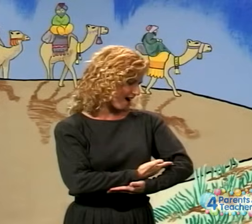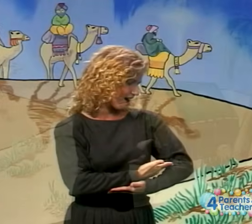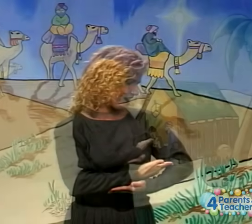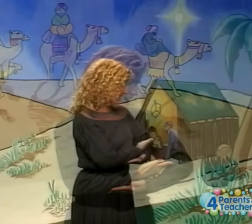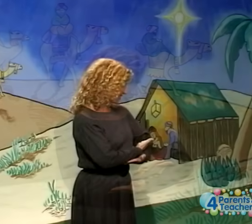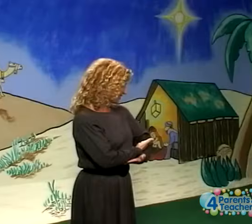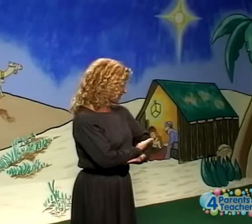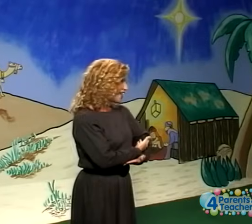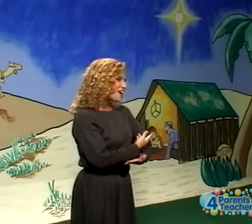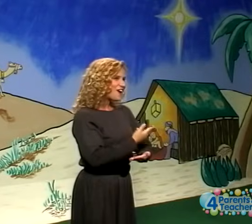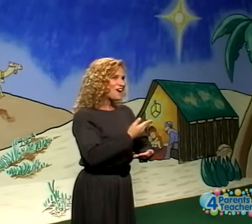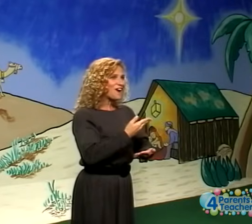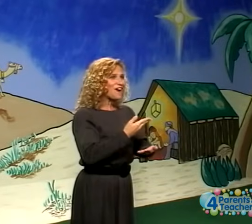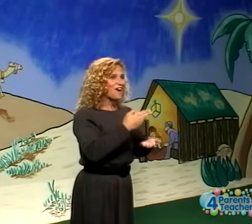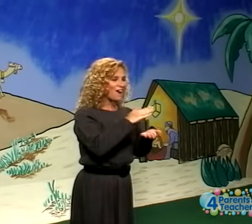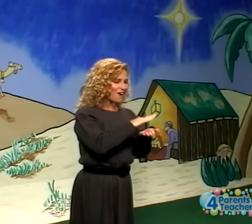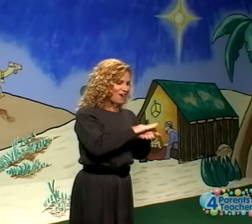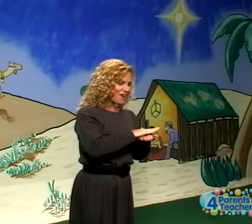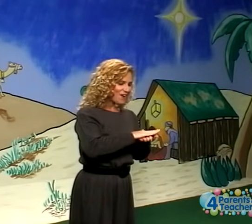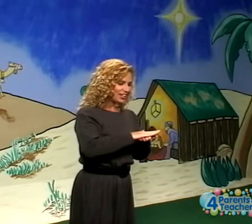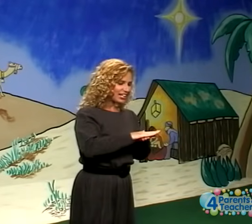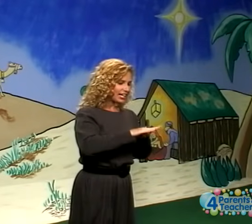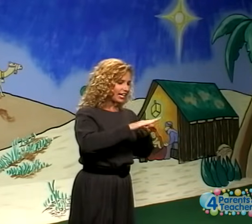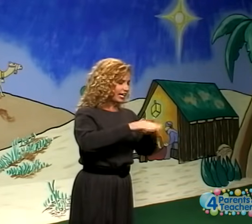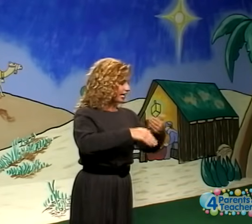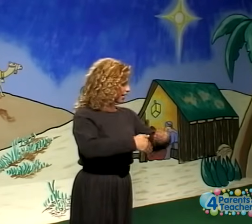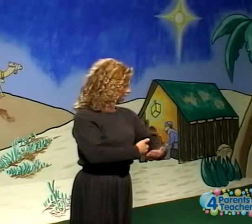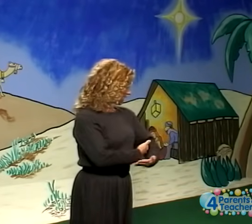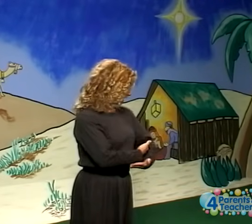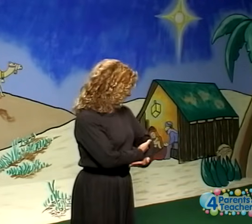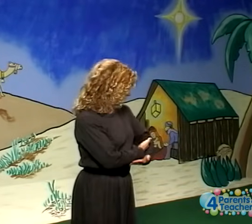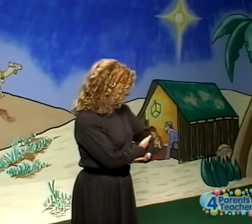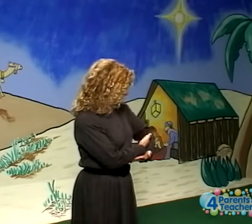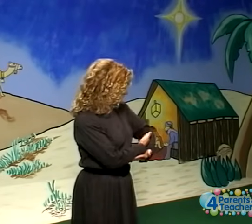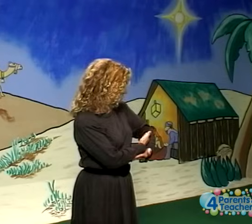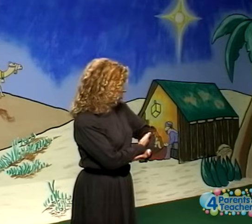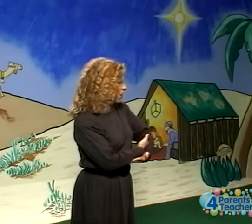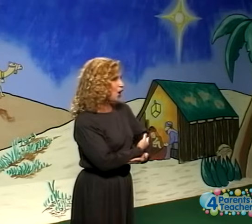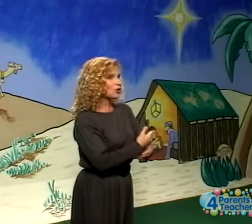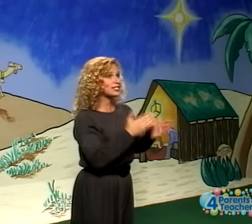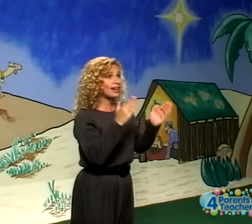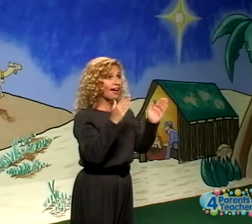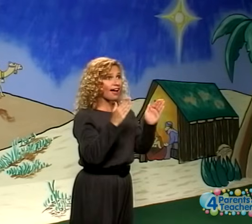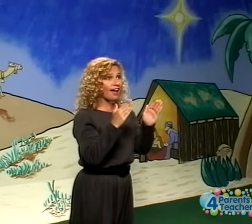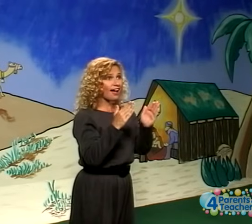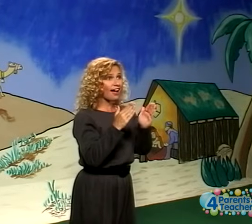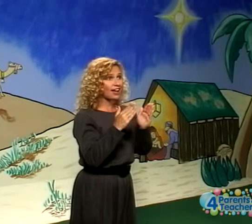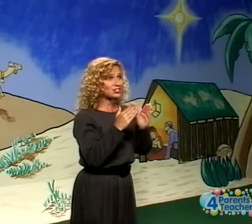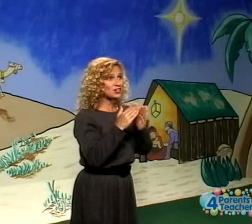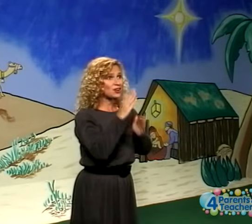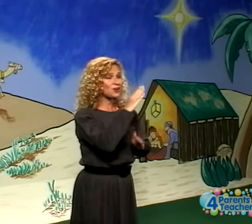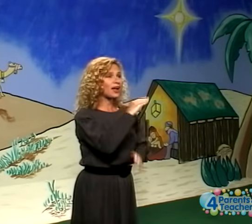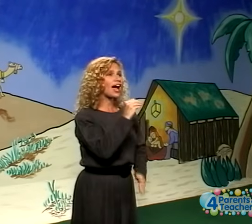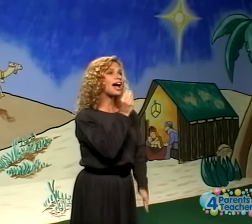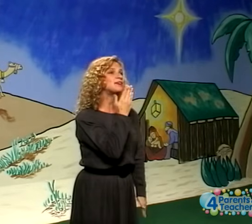Holy infant, so tender and